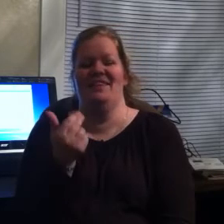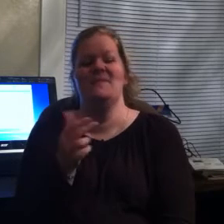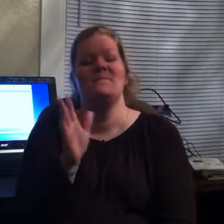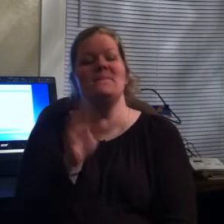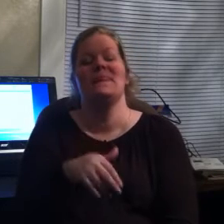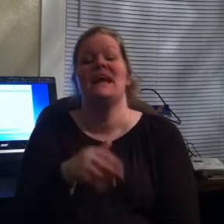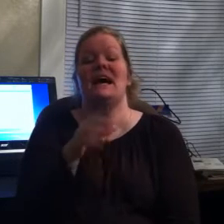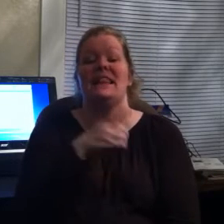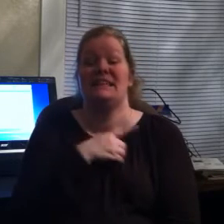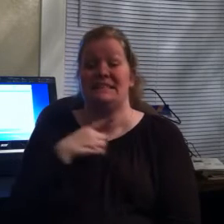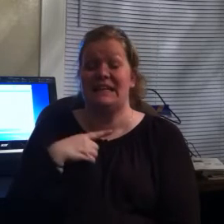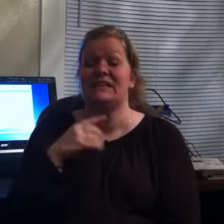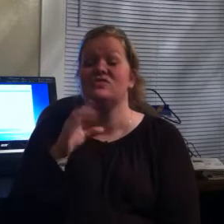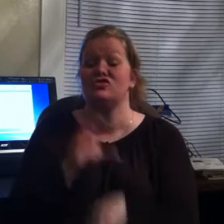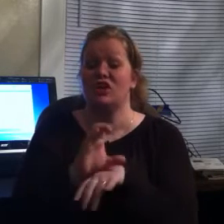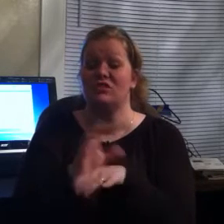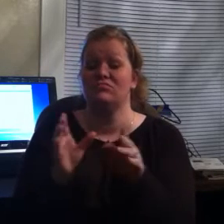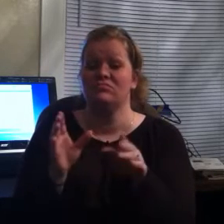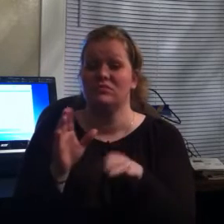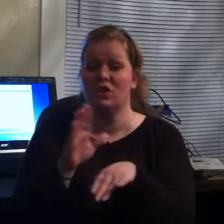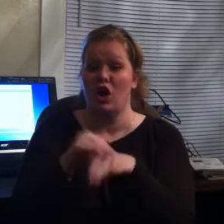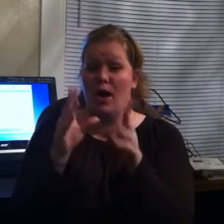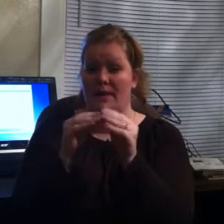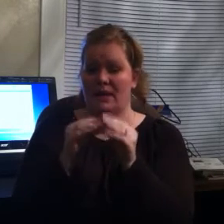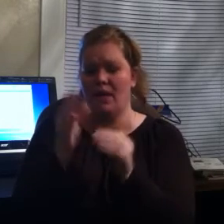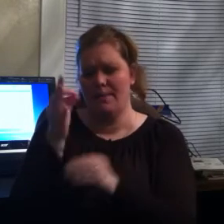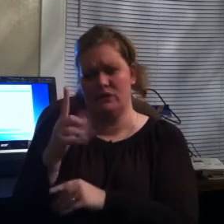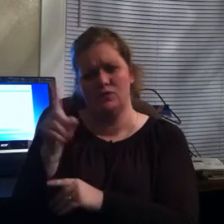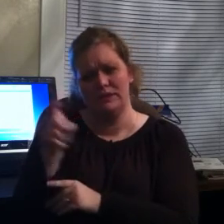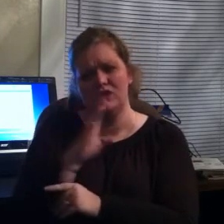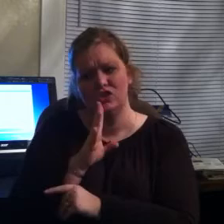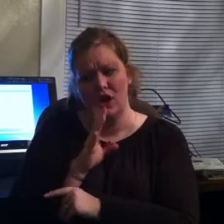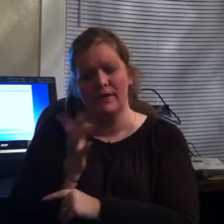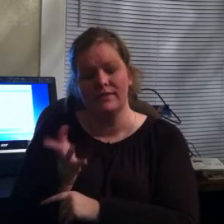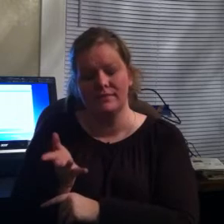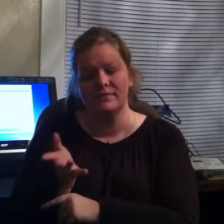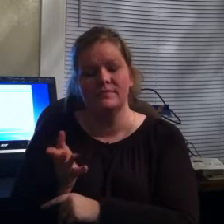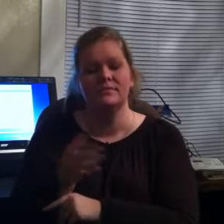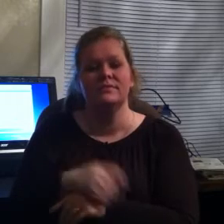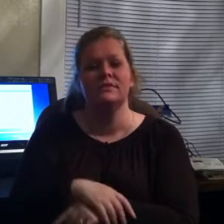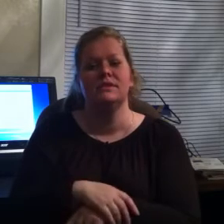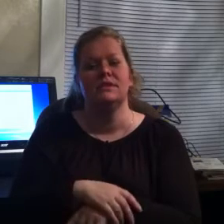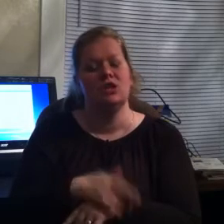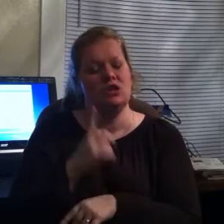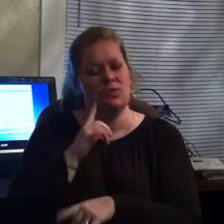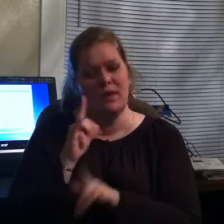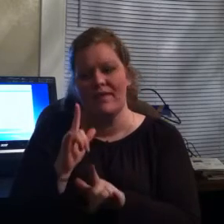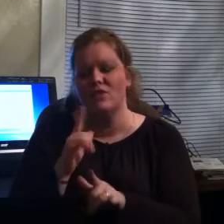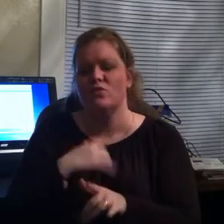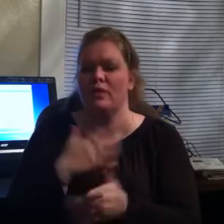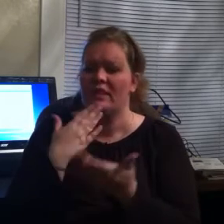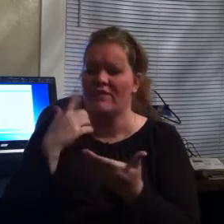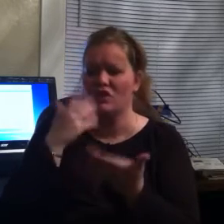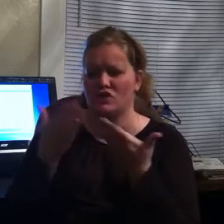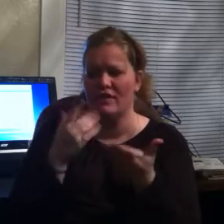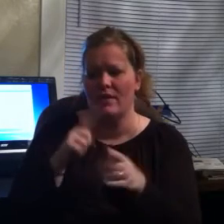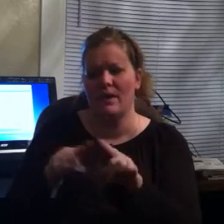The deacons at that church called a meeting. Pastor, we need to talk to you. Boy, we thank you for your service, but you're fired. Here's your severance